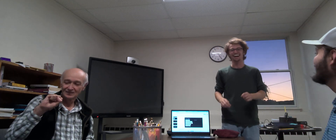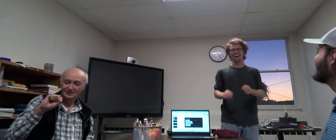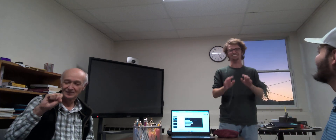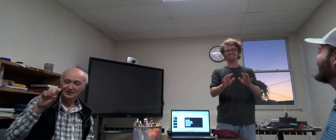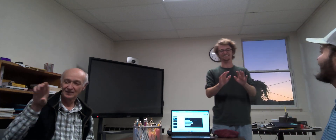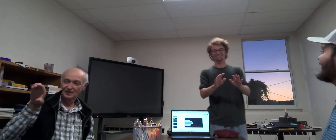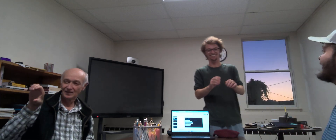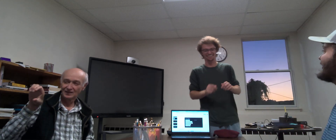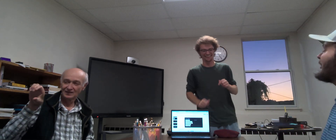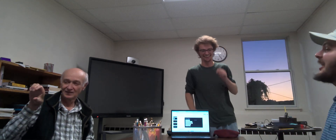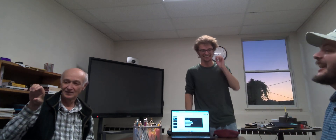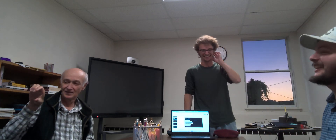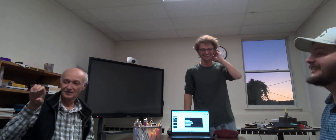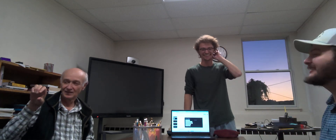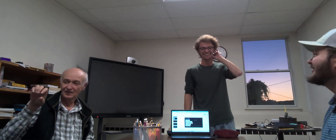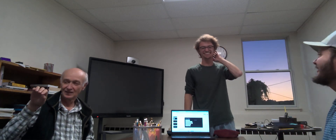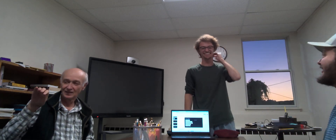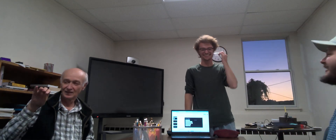I would hold off on